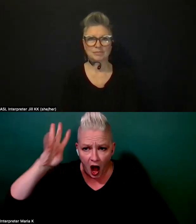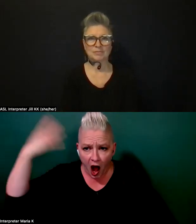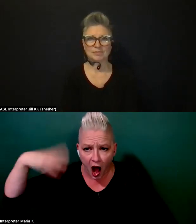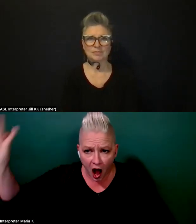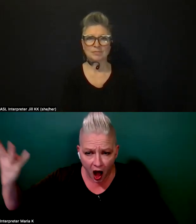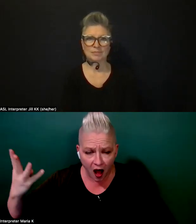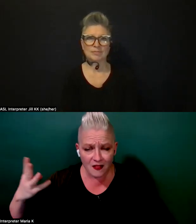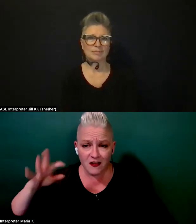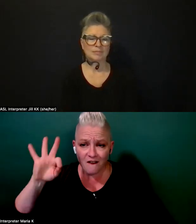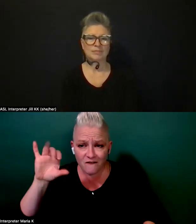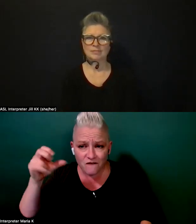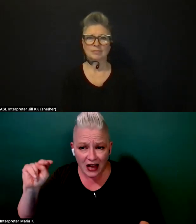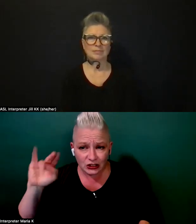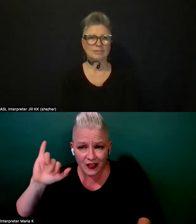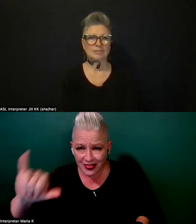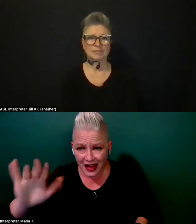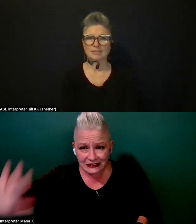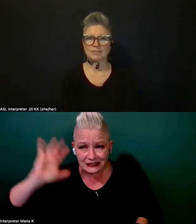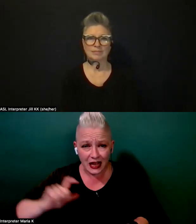fashion in that era was just like wild.